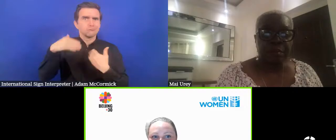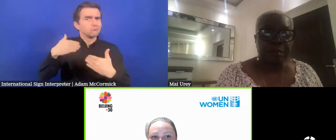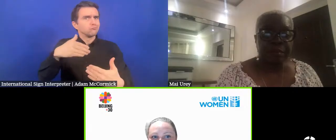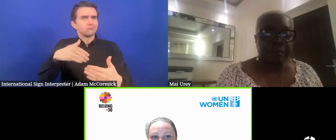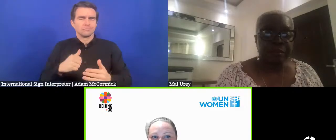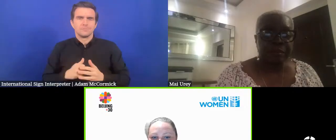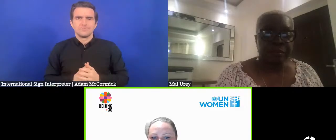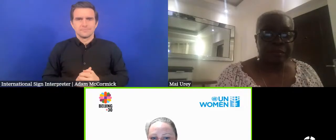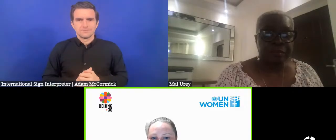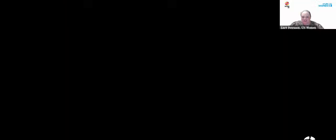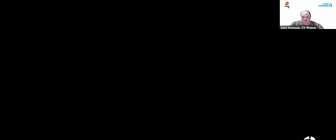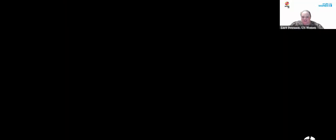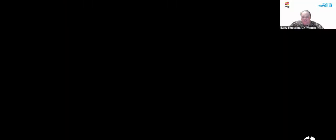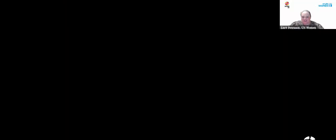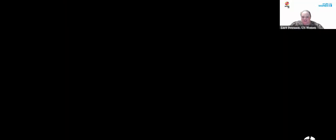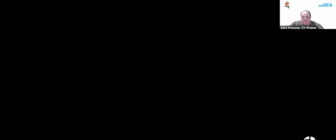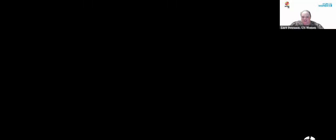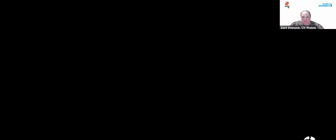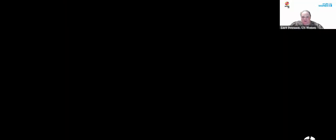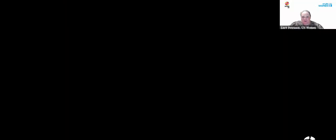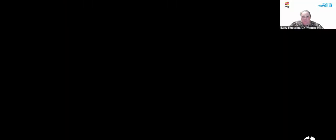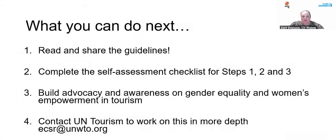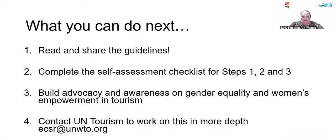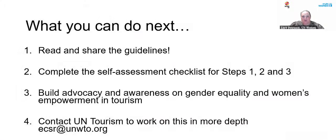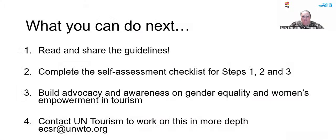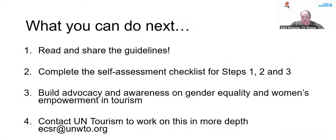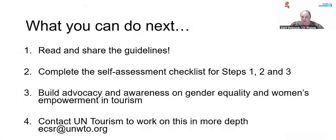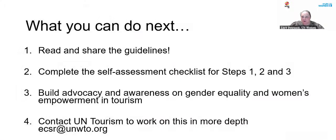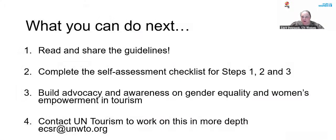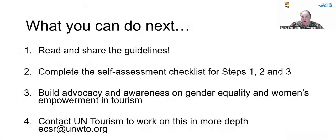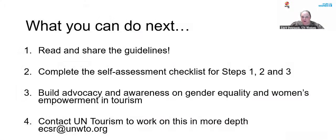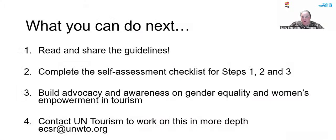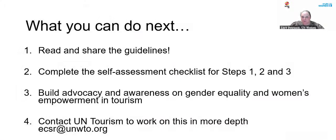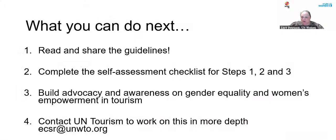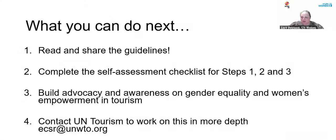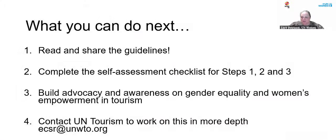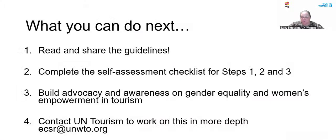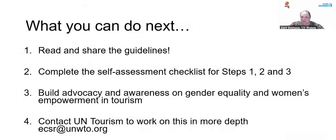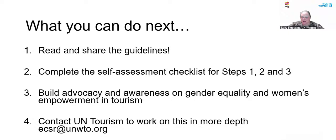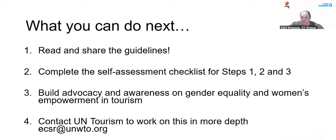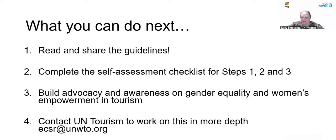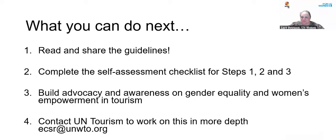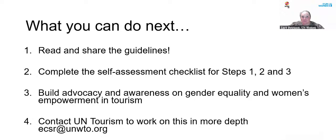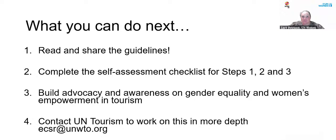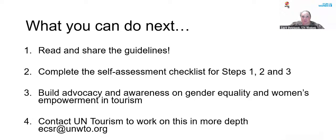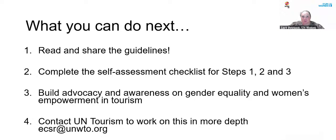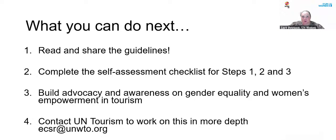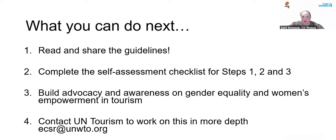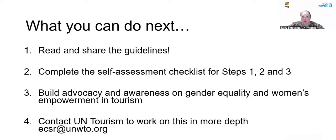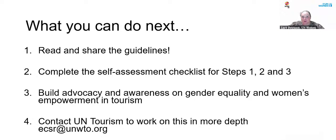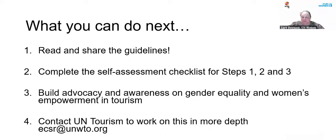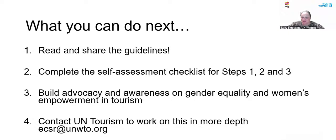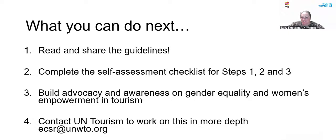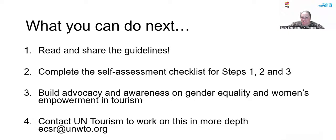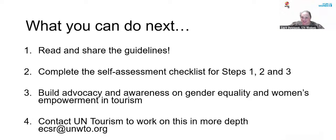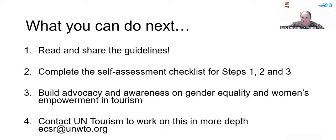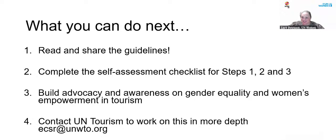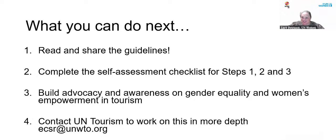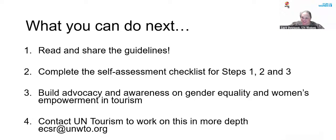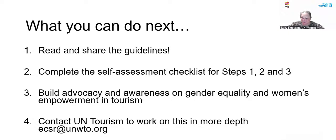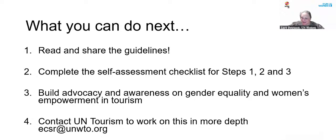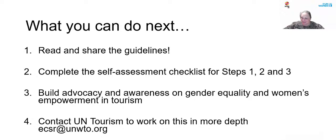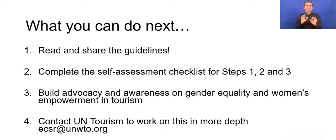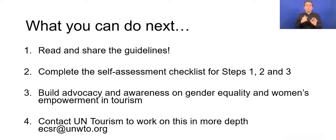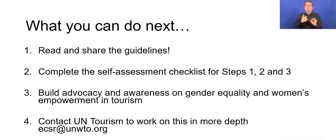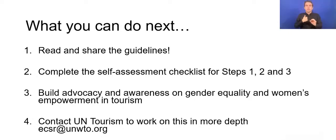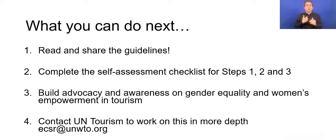your contributions here. I'm just going to give a quick note. What can you do next? Number one, read the